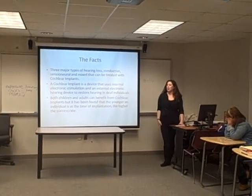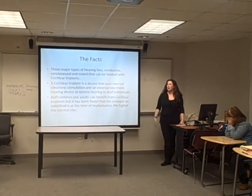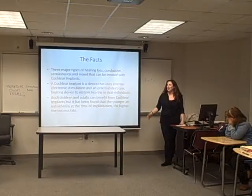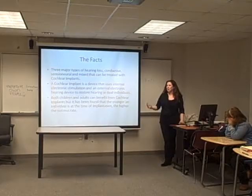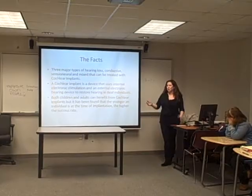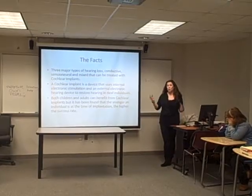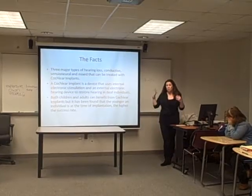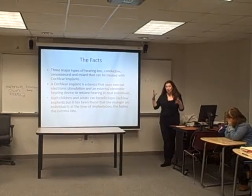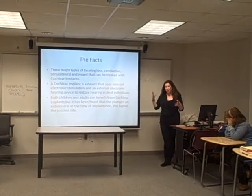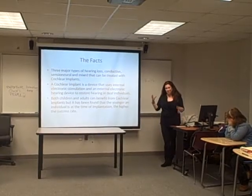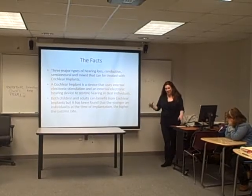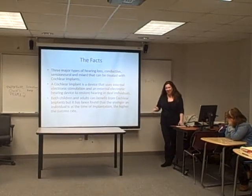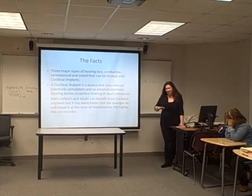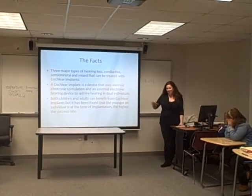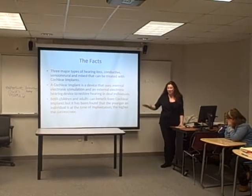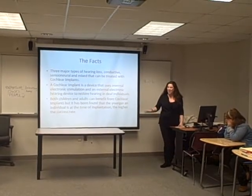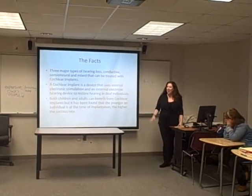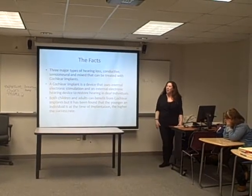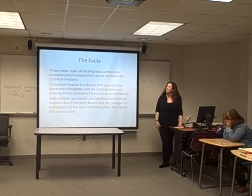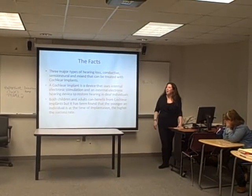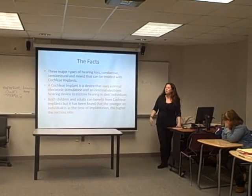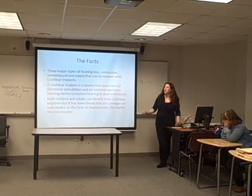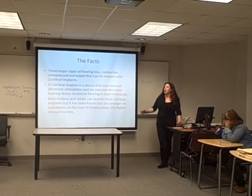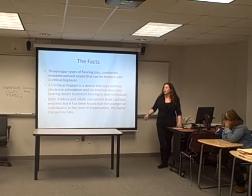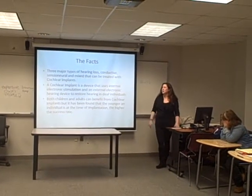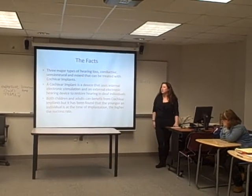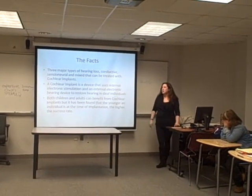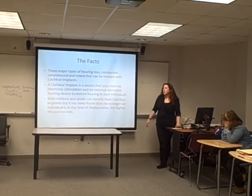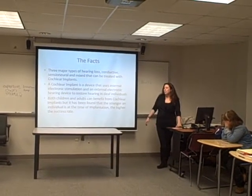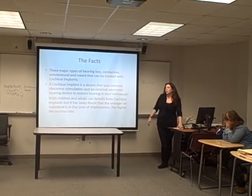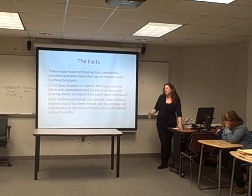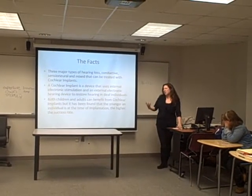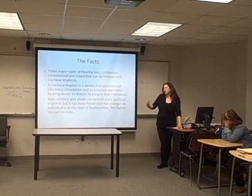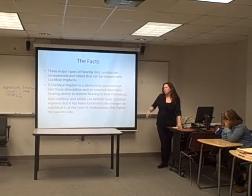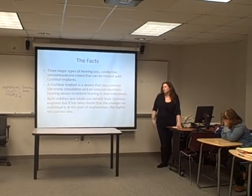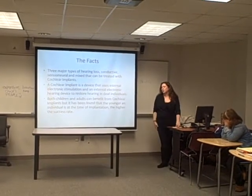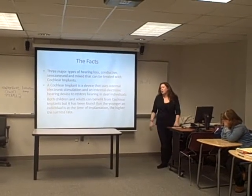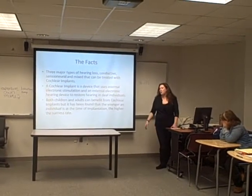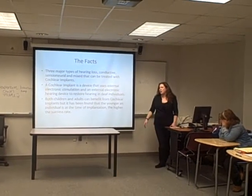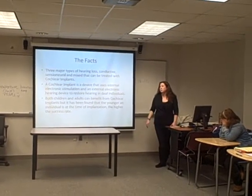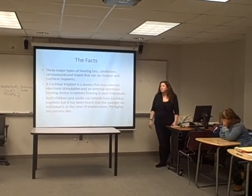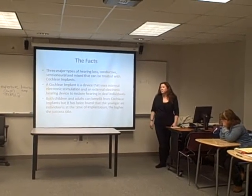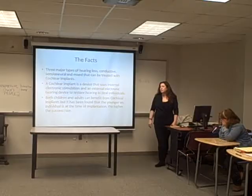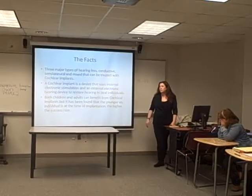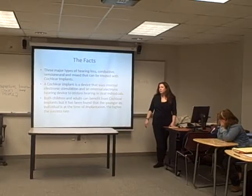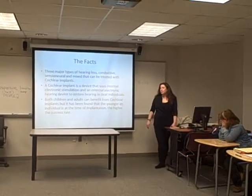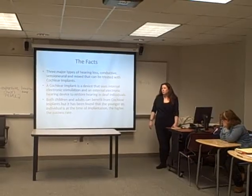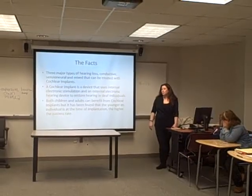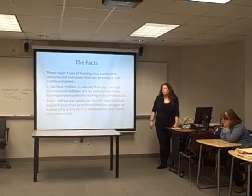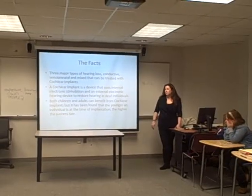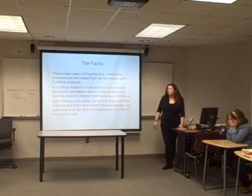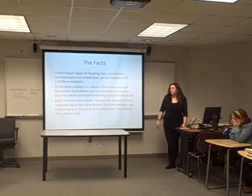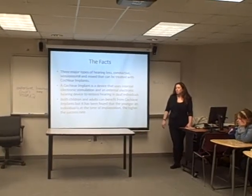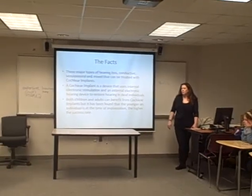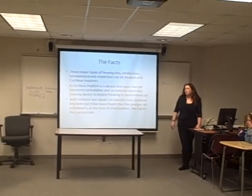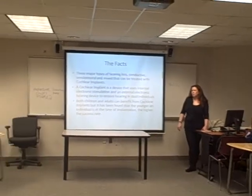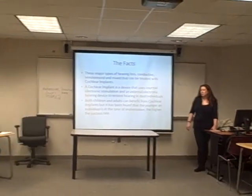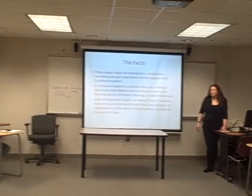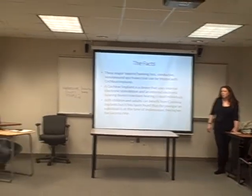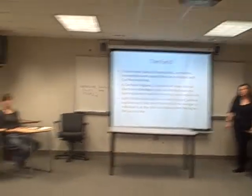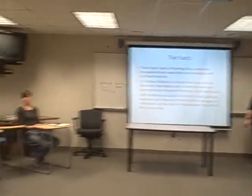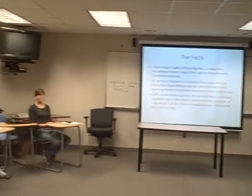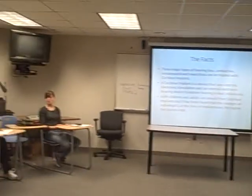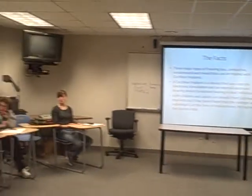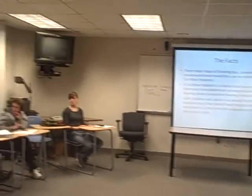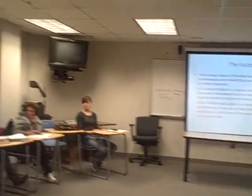know that like there's certain medical procedures she can't have done. But when she gets older, she'll carry it. You may not know this, I'm not sure. Because